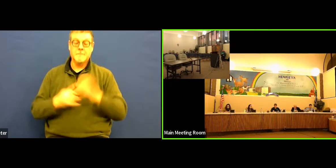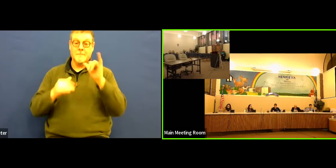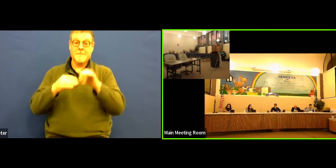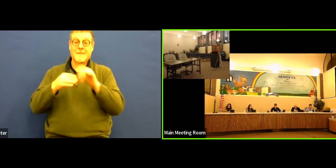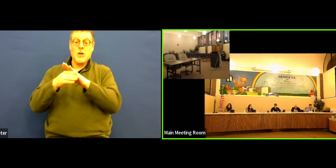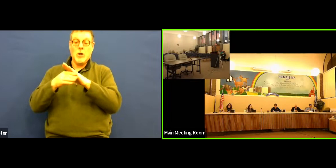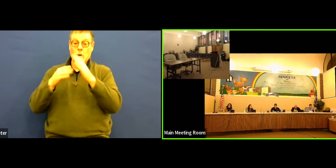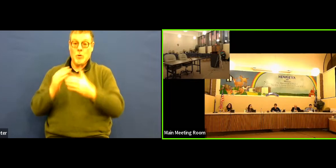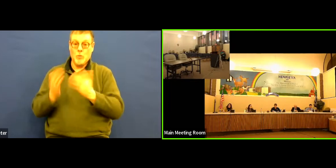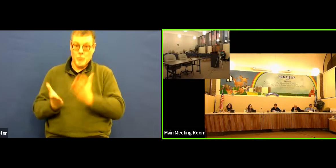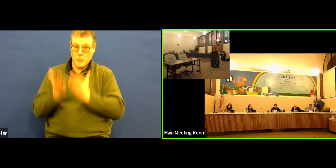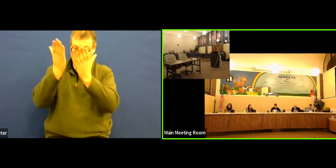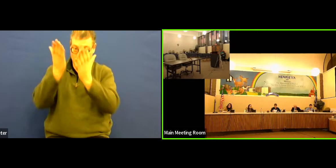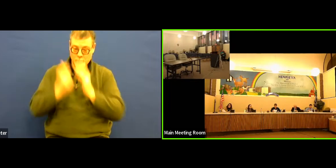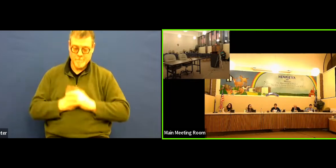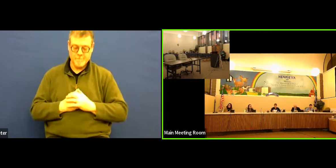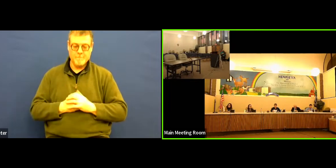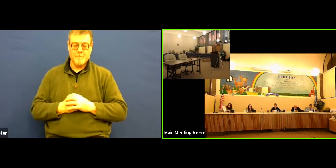our resolutions.